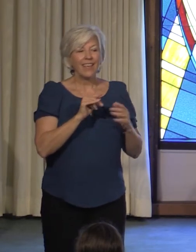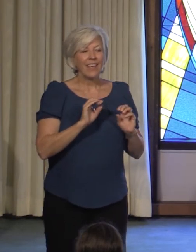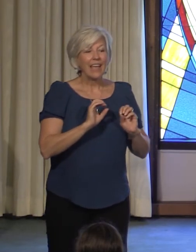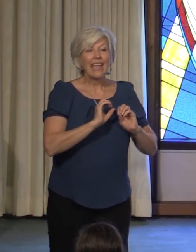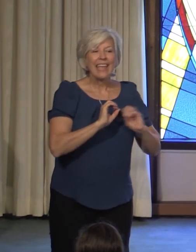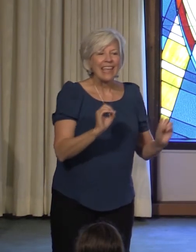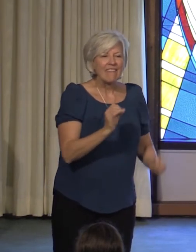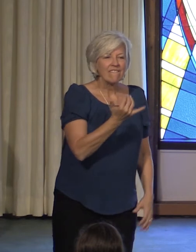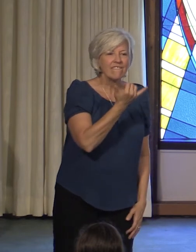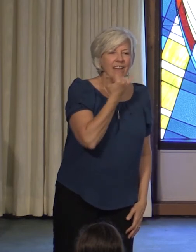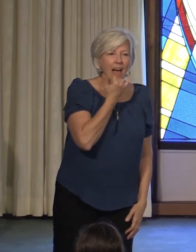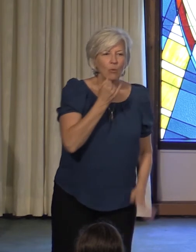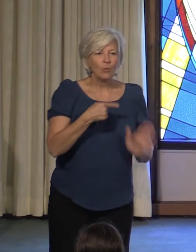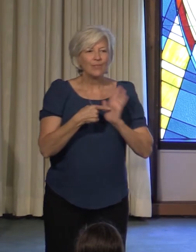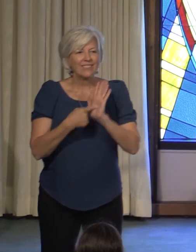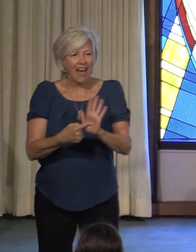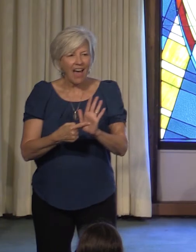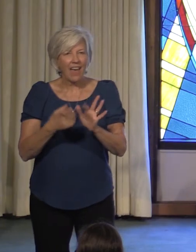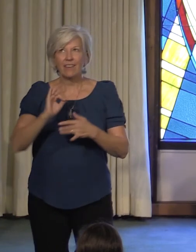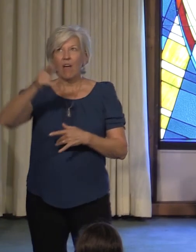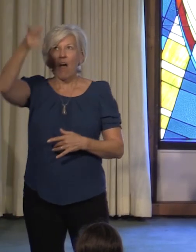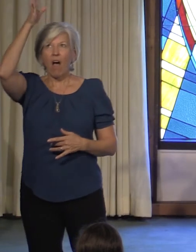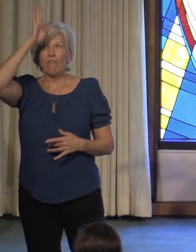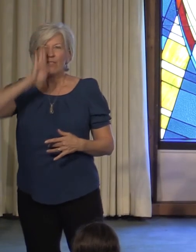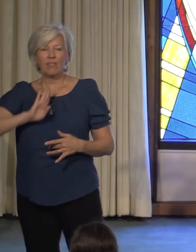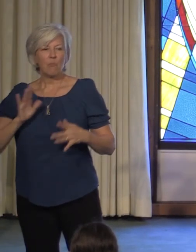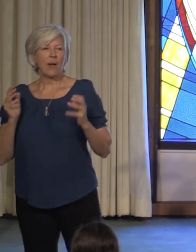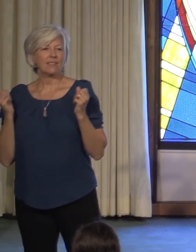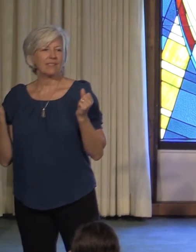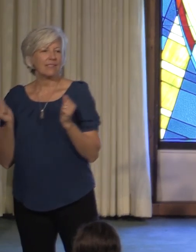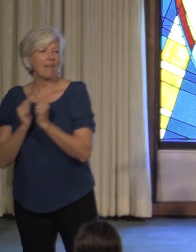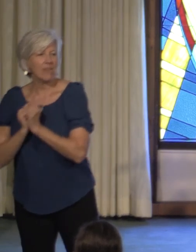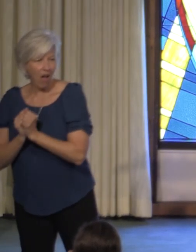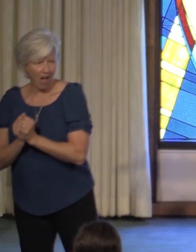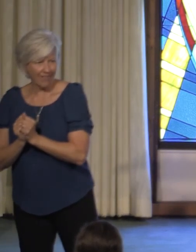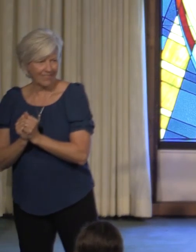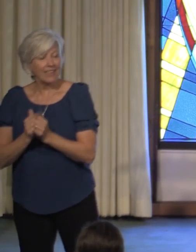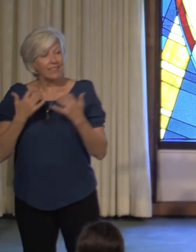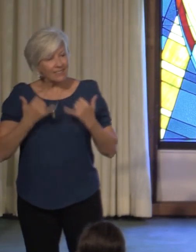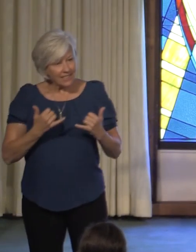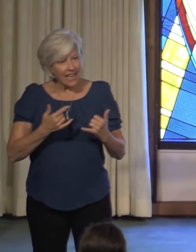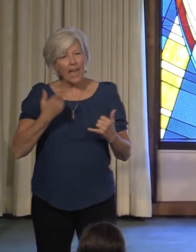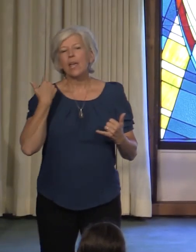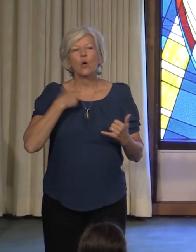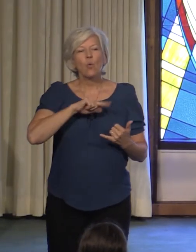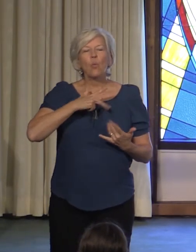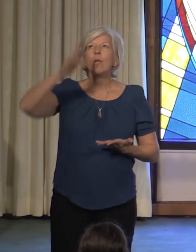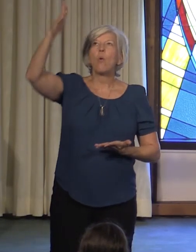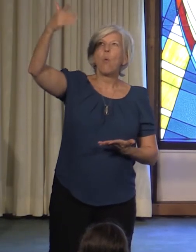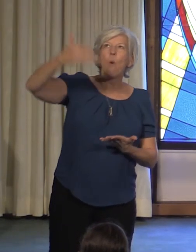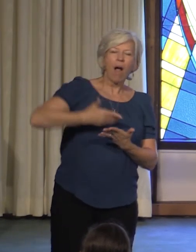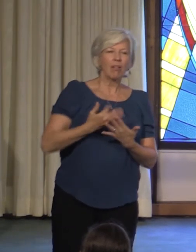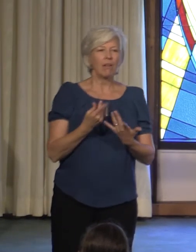of God. So today we welcome that presence of God into our consciousness.